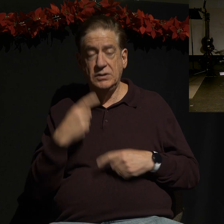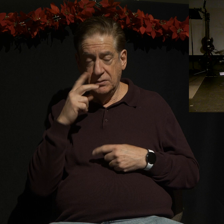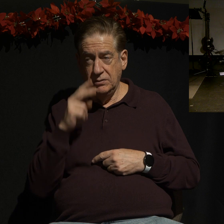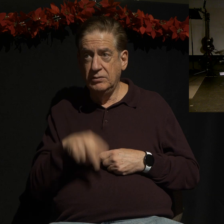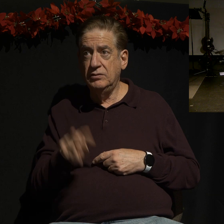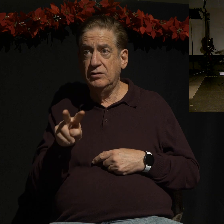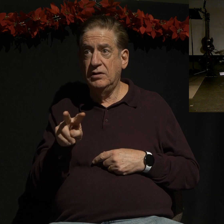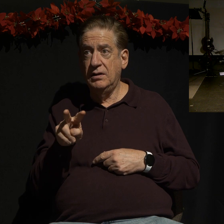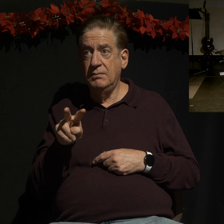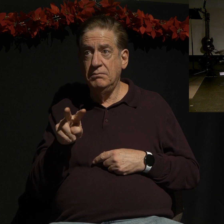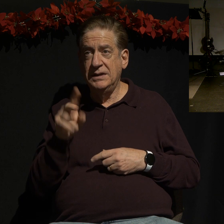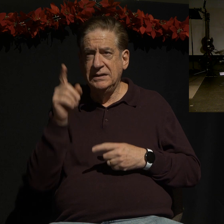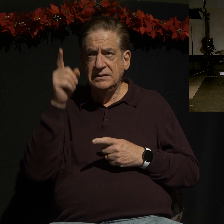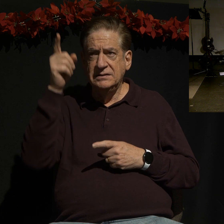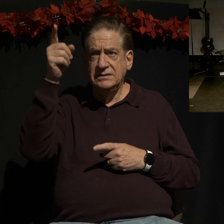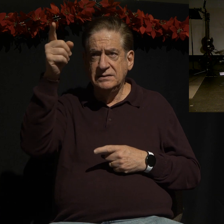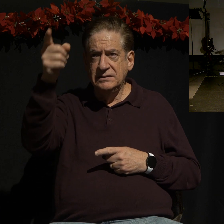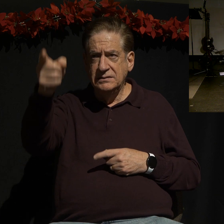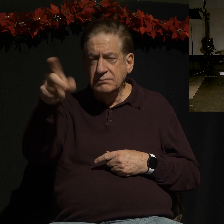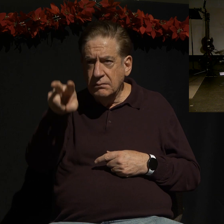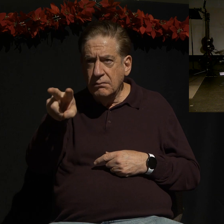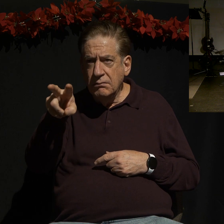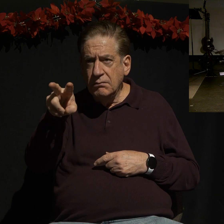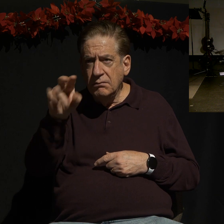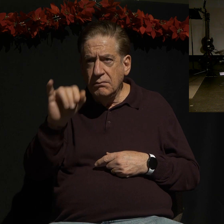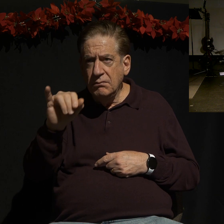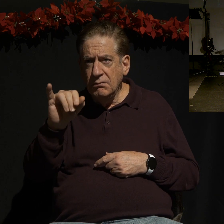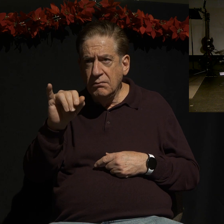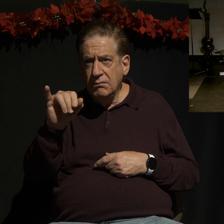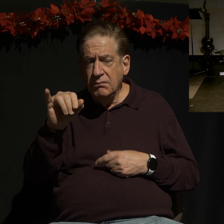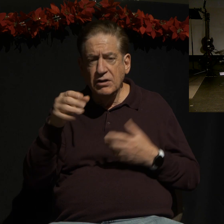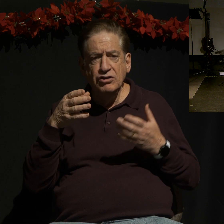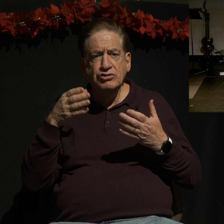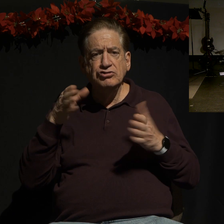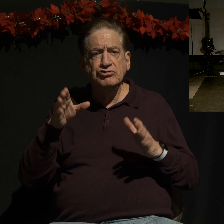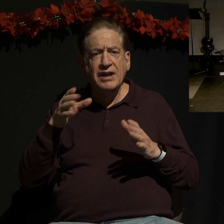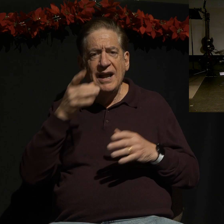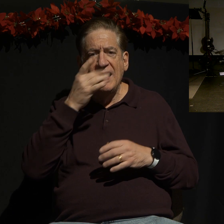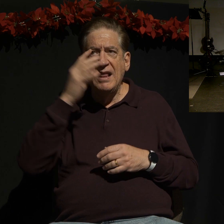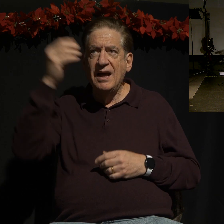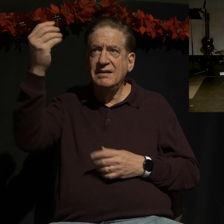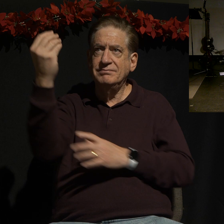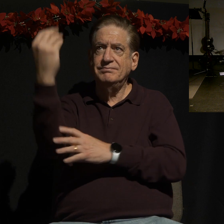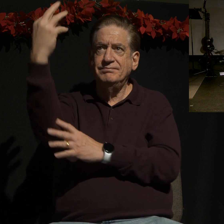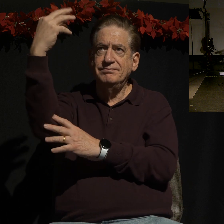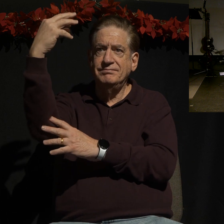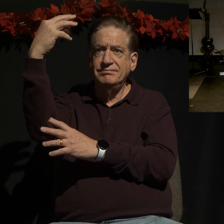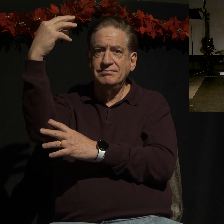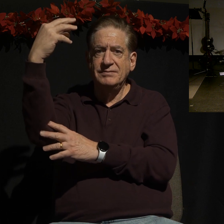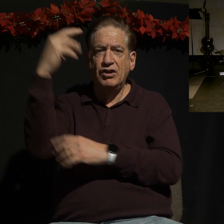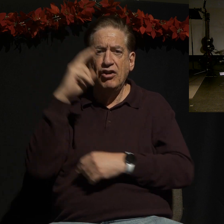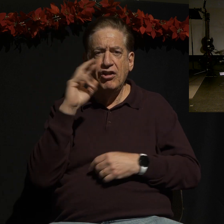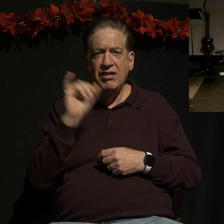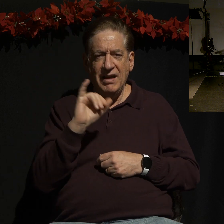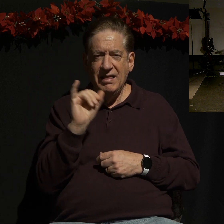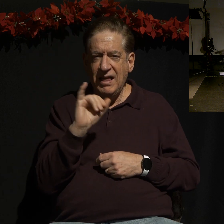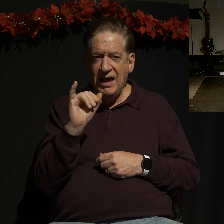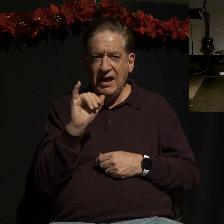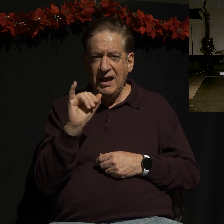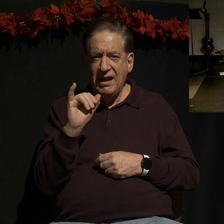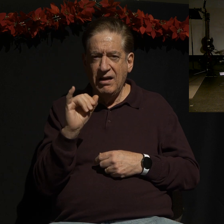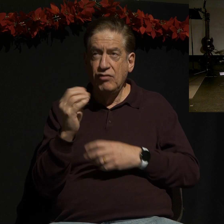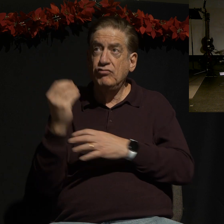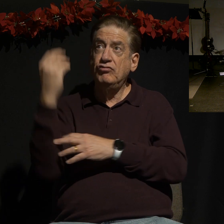up, and in the distance, I see a street light sticking up. And it looks like it's just coming up